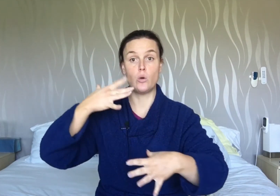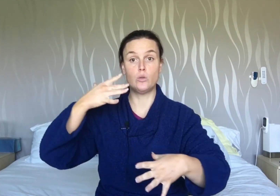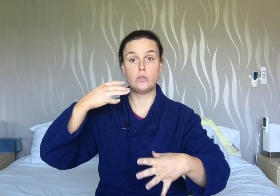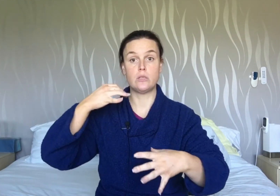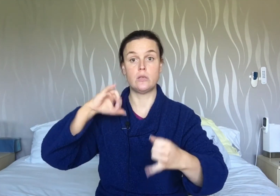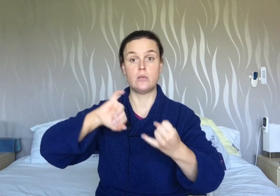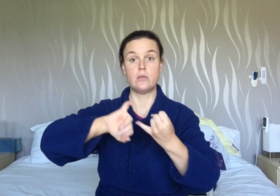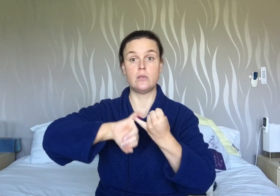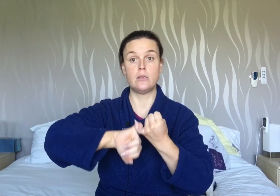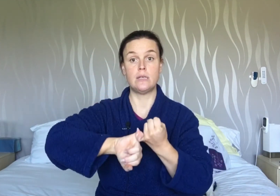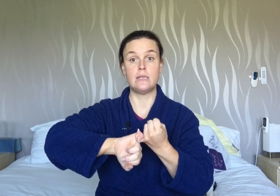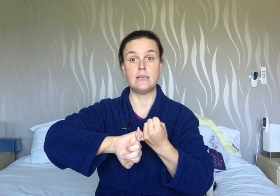gold,